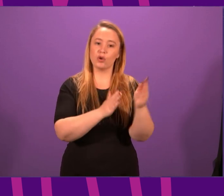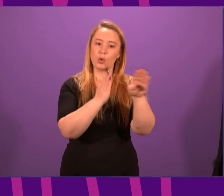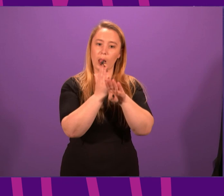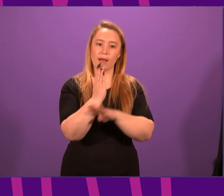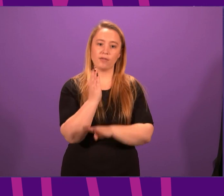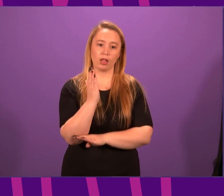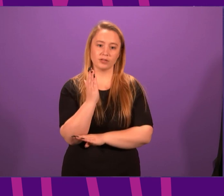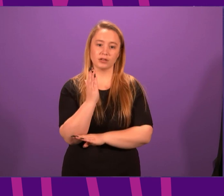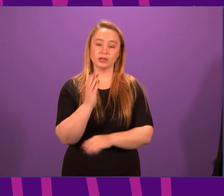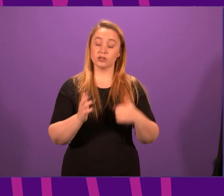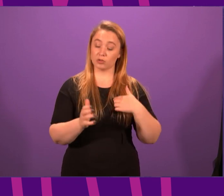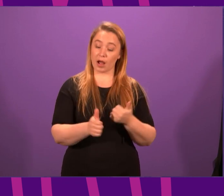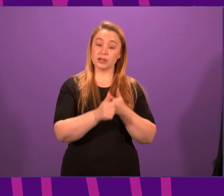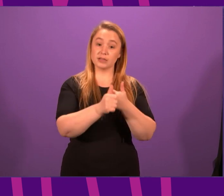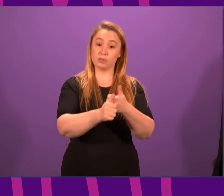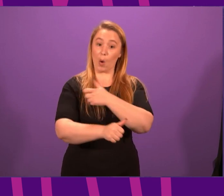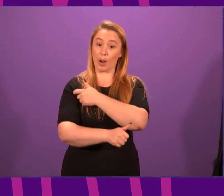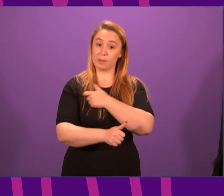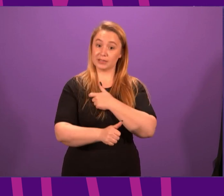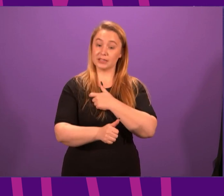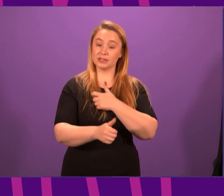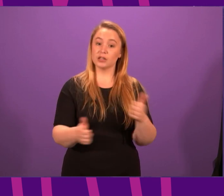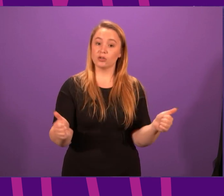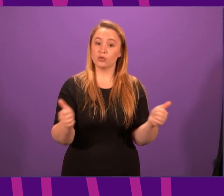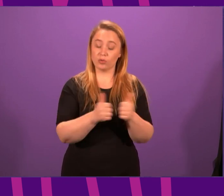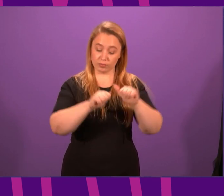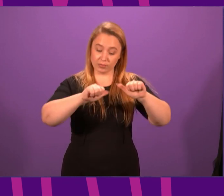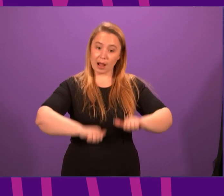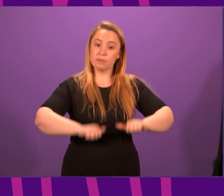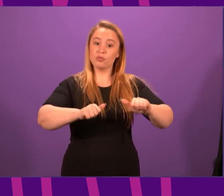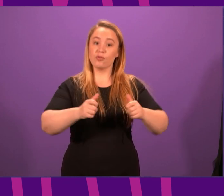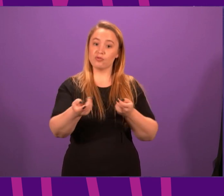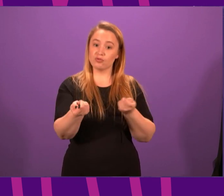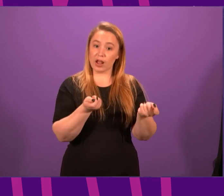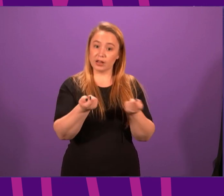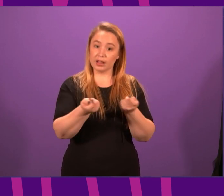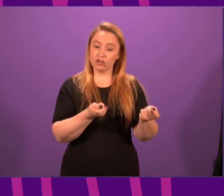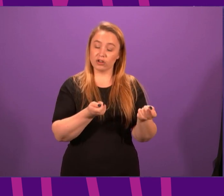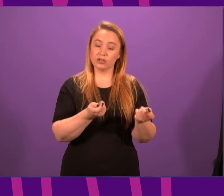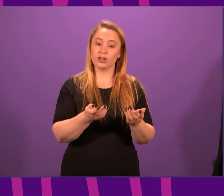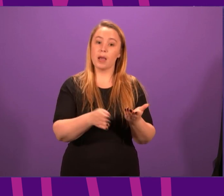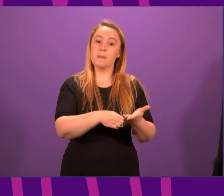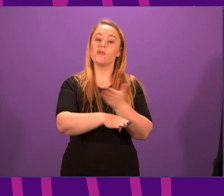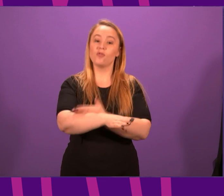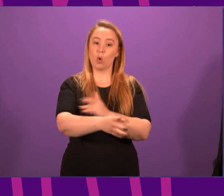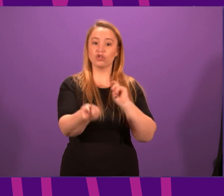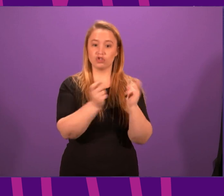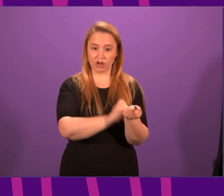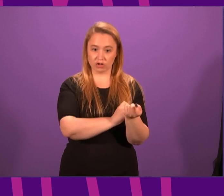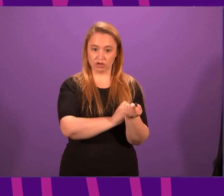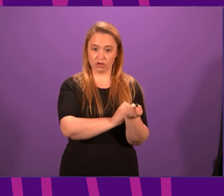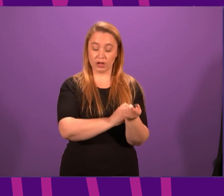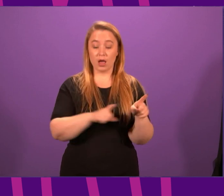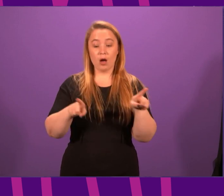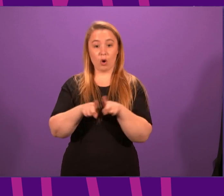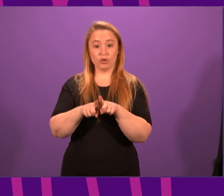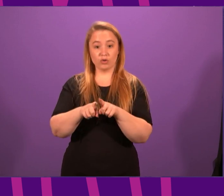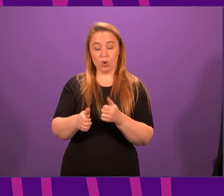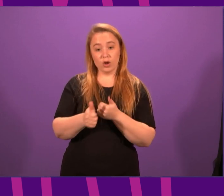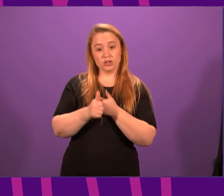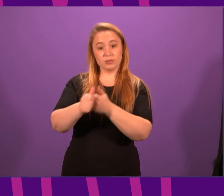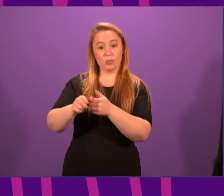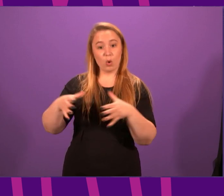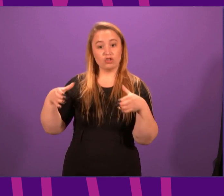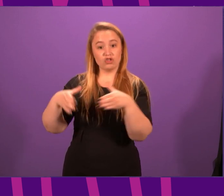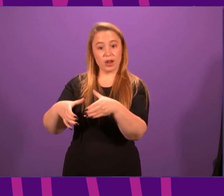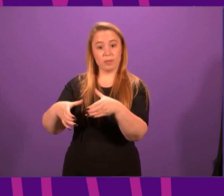the various committees of the Parliament approving the regulations in advance of any change. I also support the Chamber debating